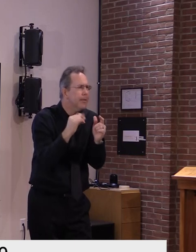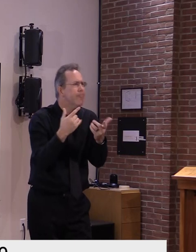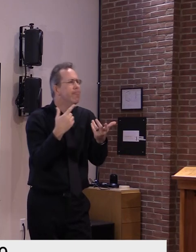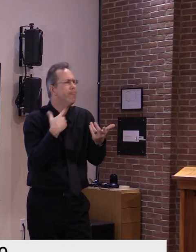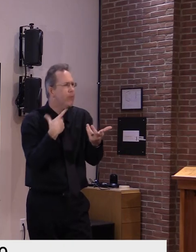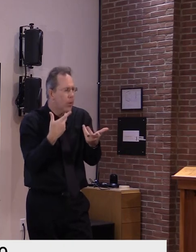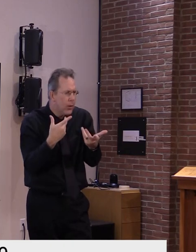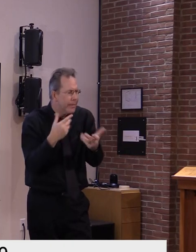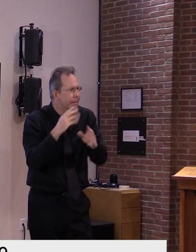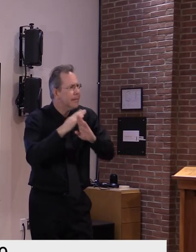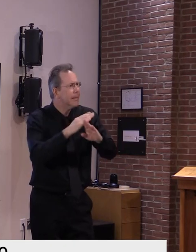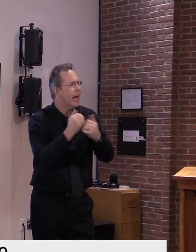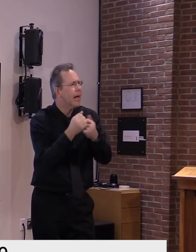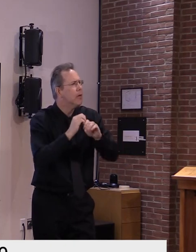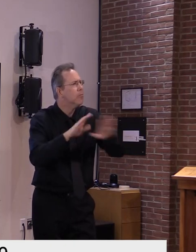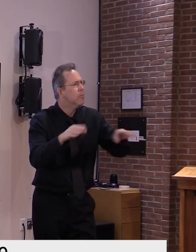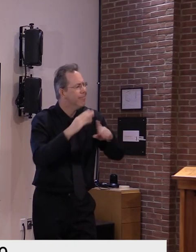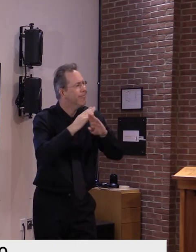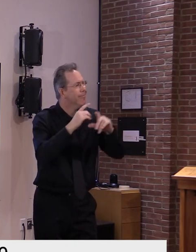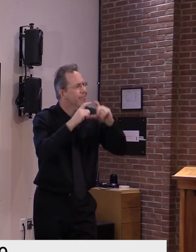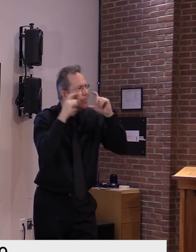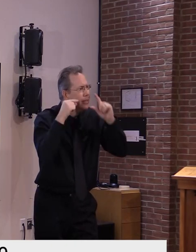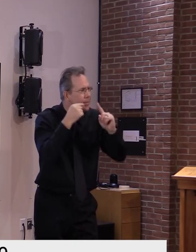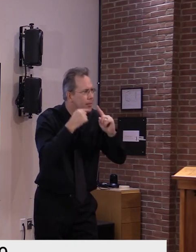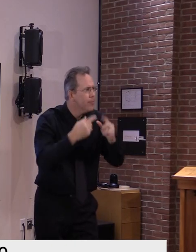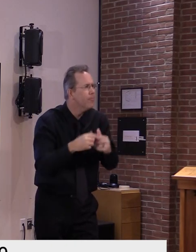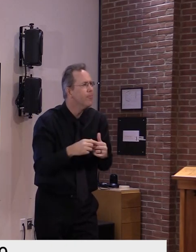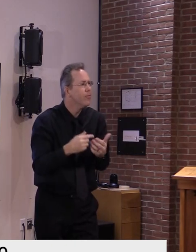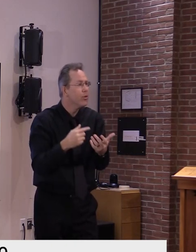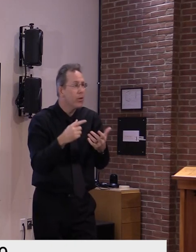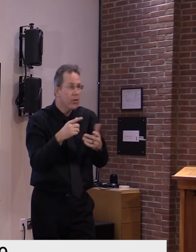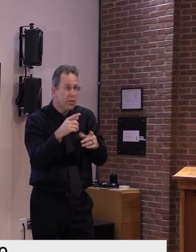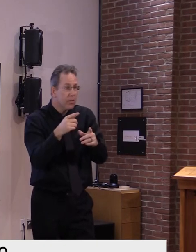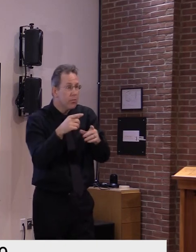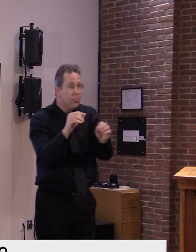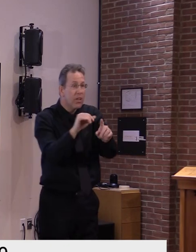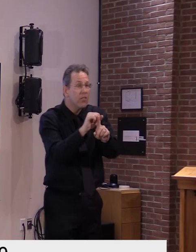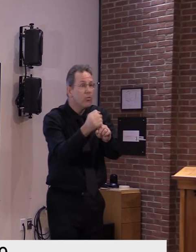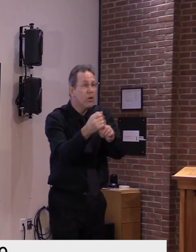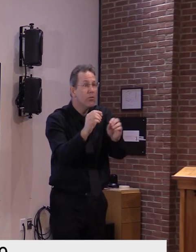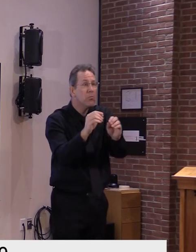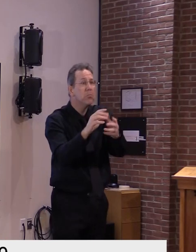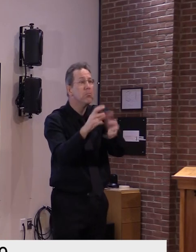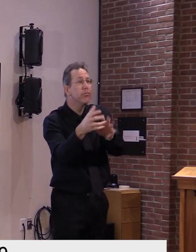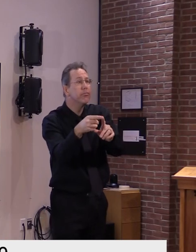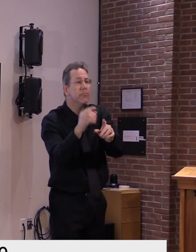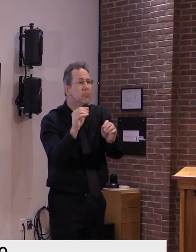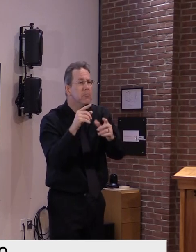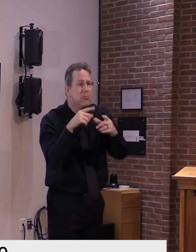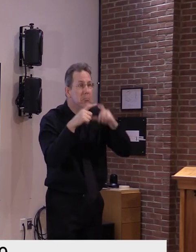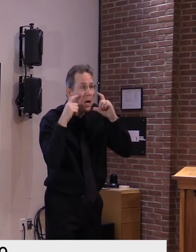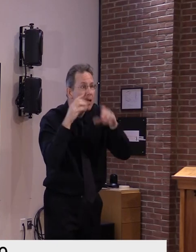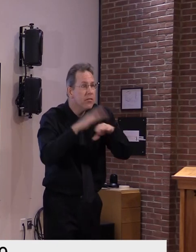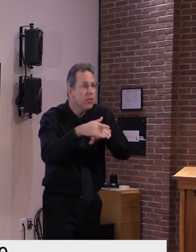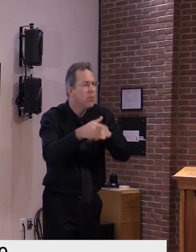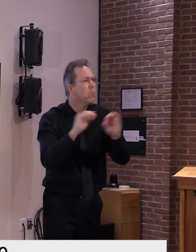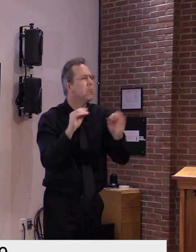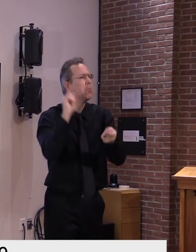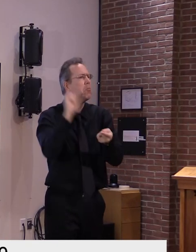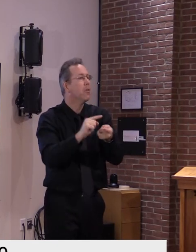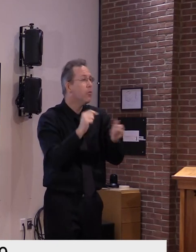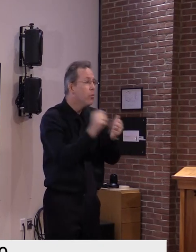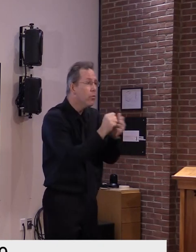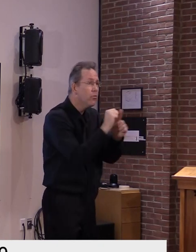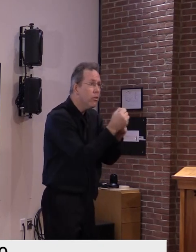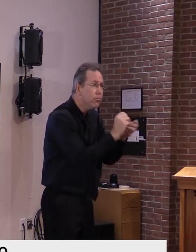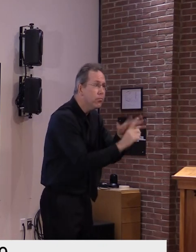prevent situations, we often prevent outbreaks. Right now, we are following 38 outbreaks, and I'd like to give